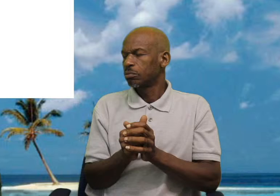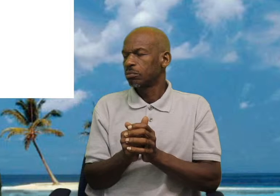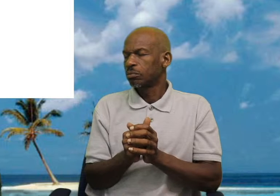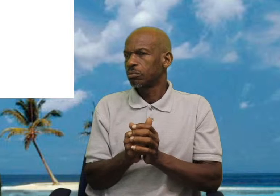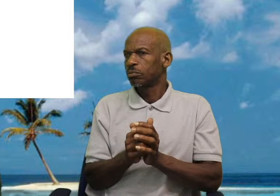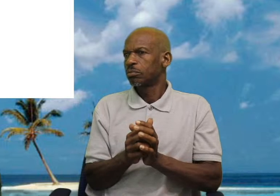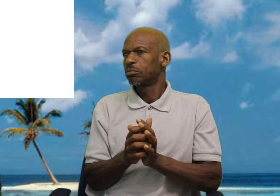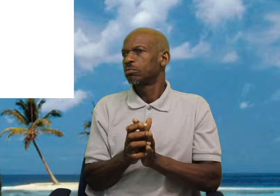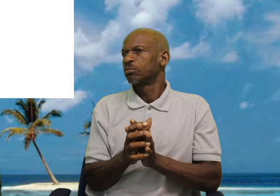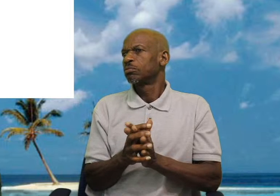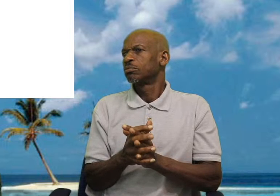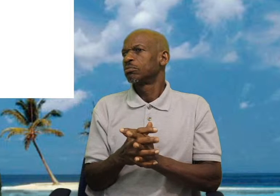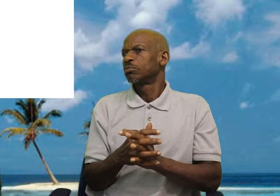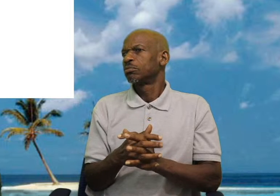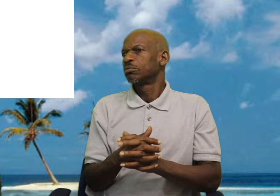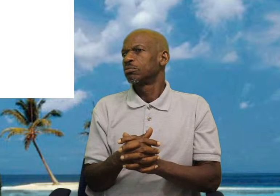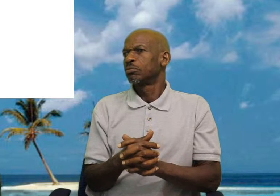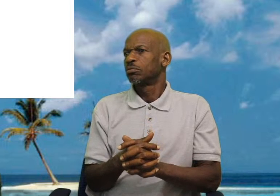and I.